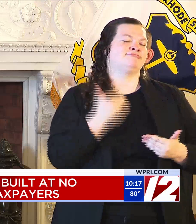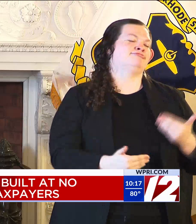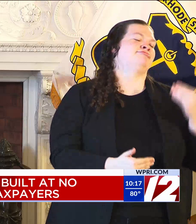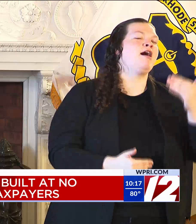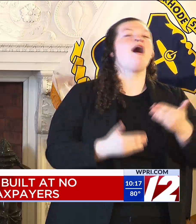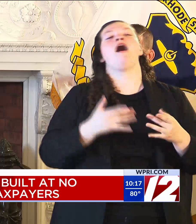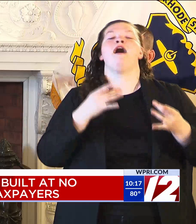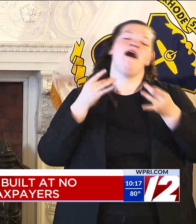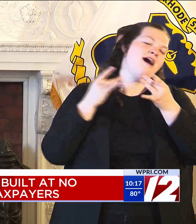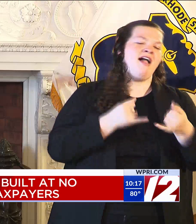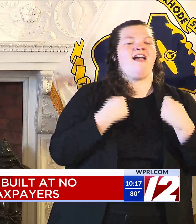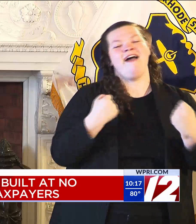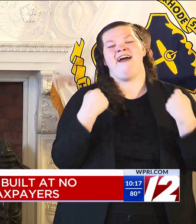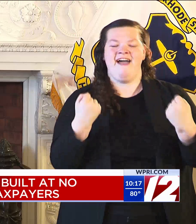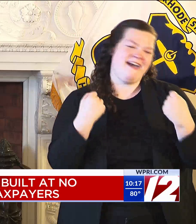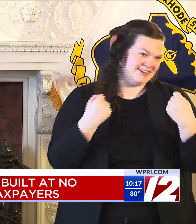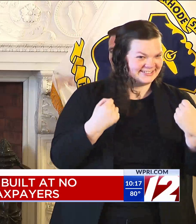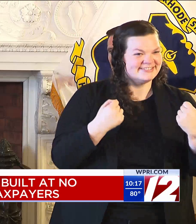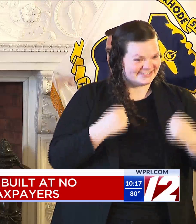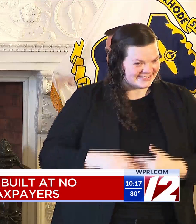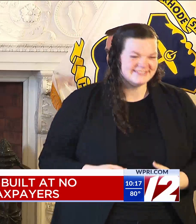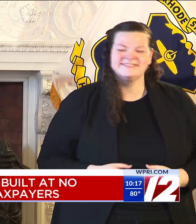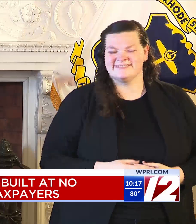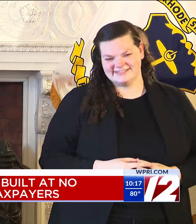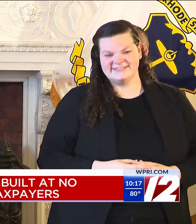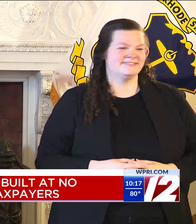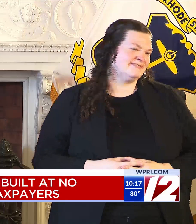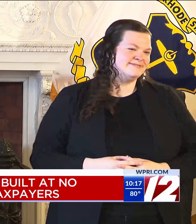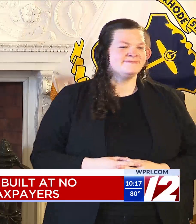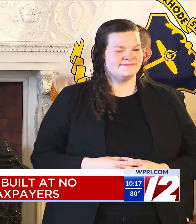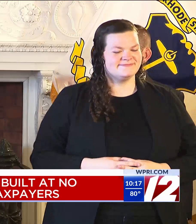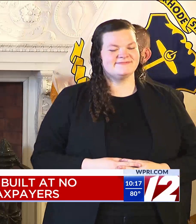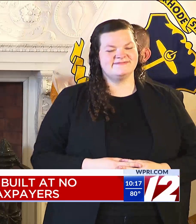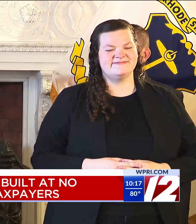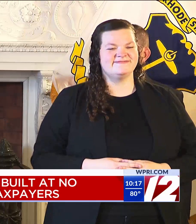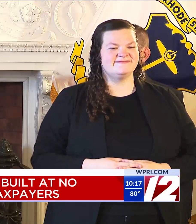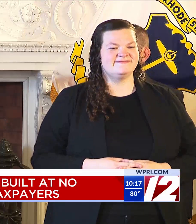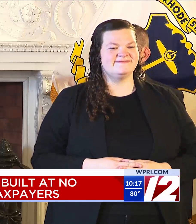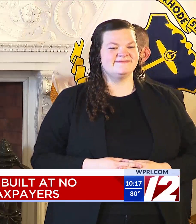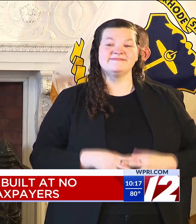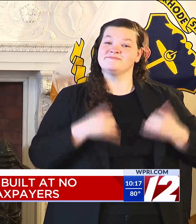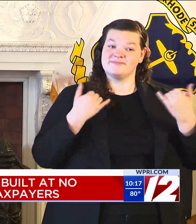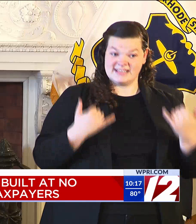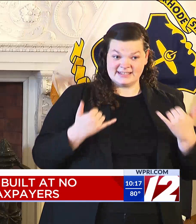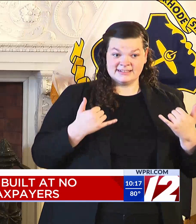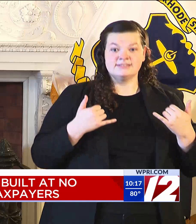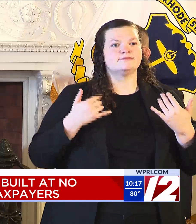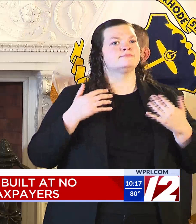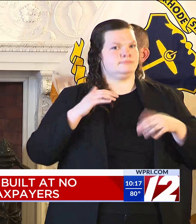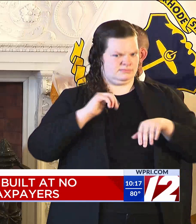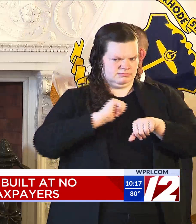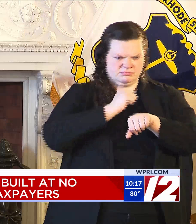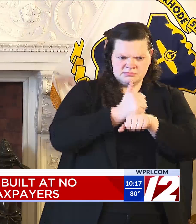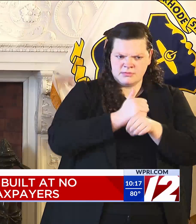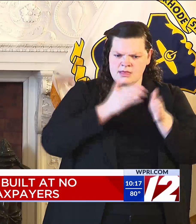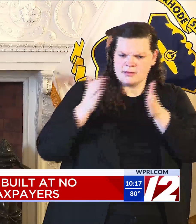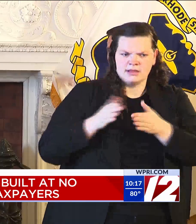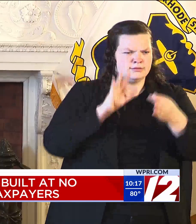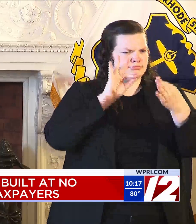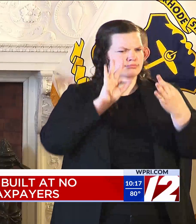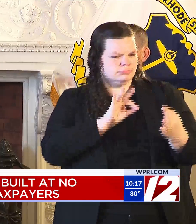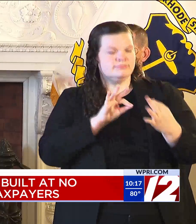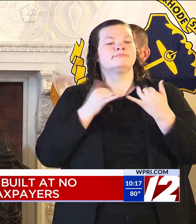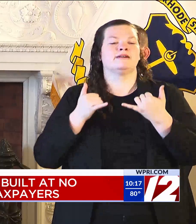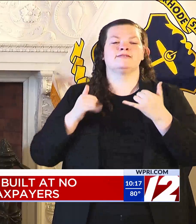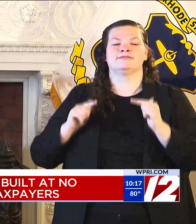And now we have a plan to do just that. I'll turn it over to Director Alviti,